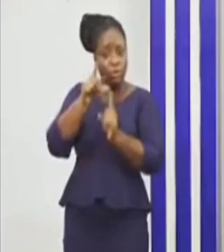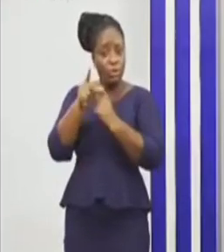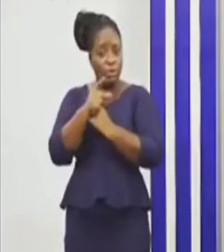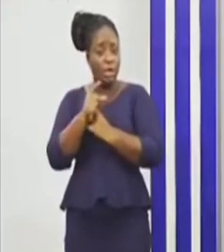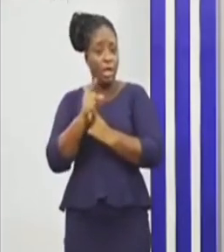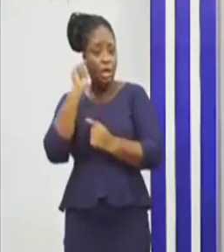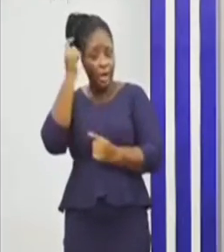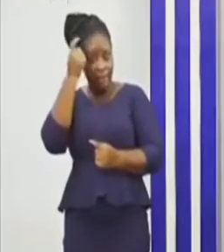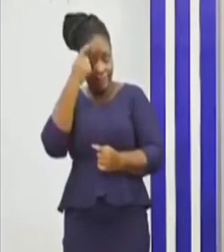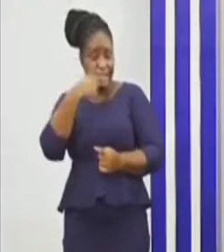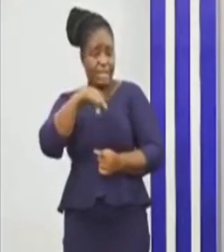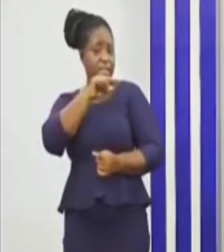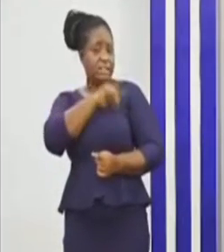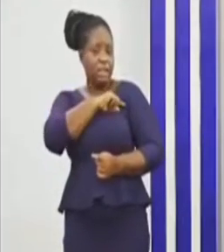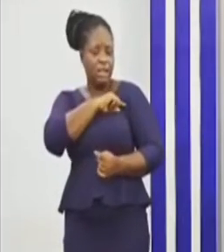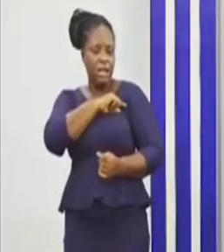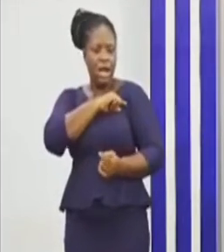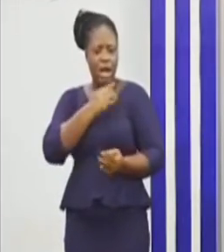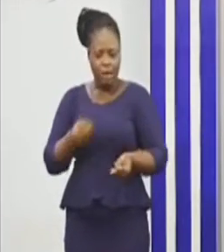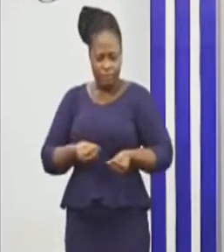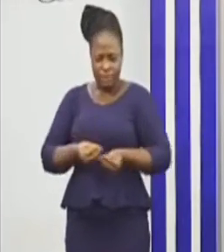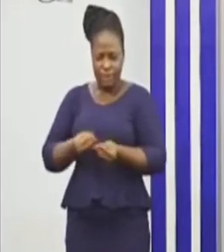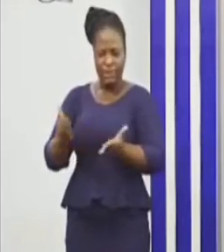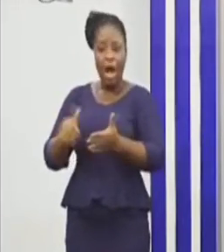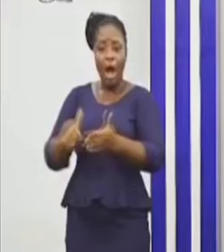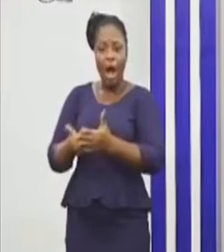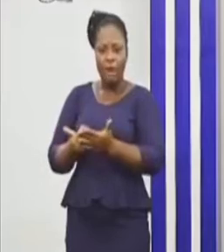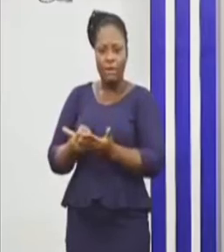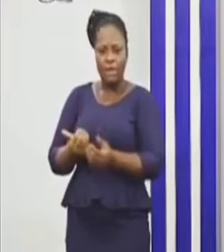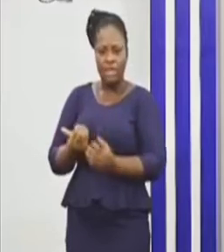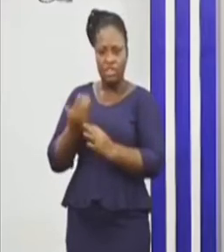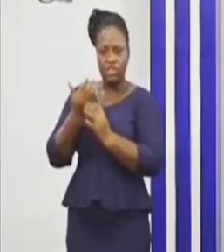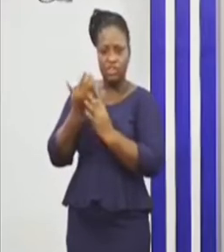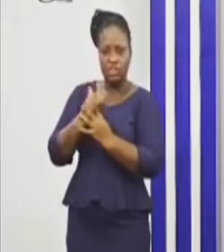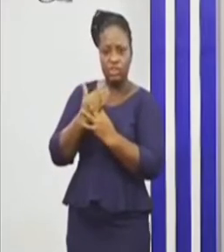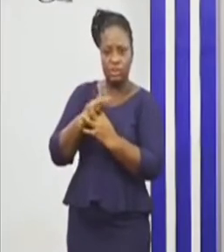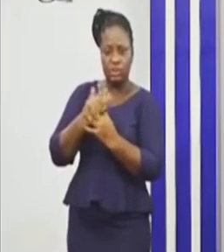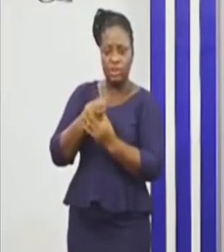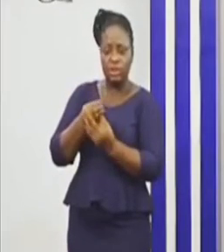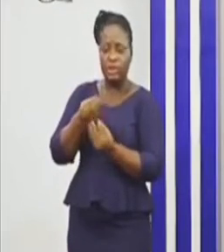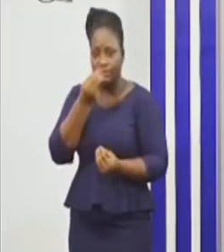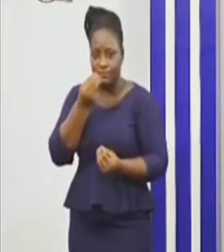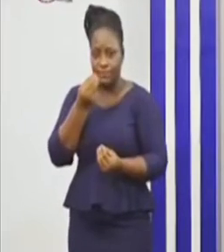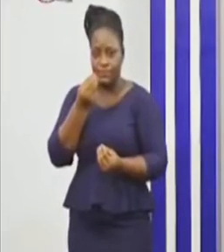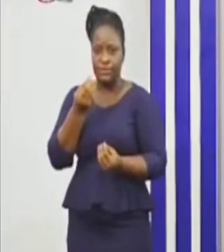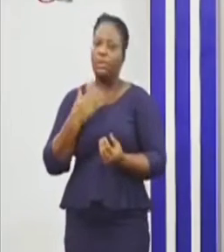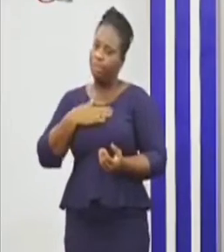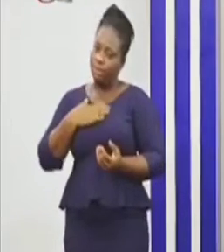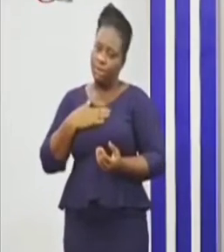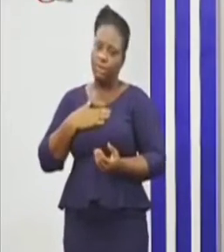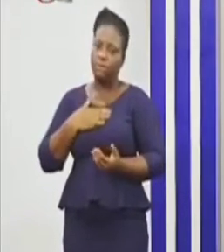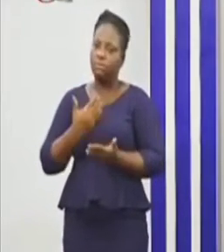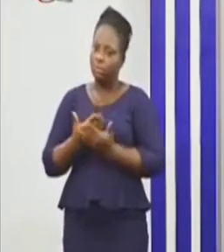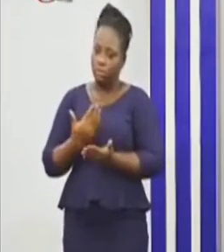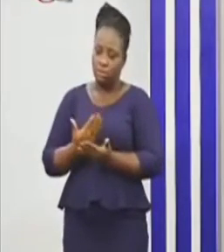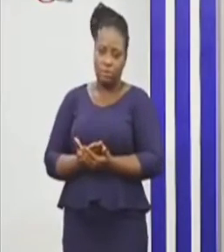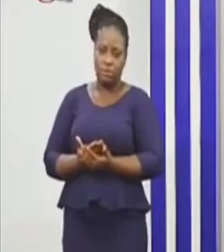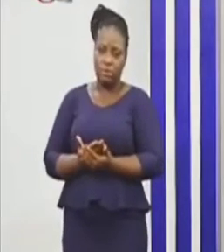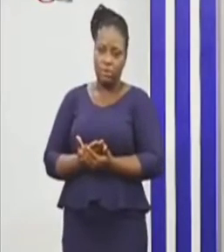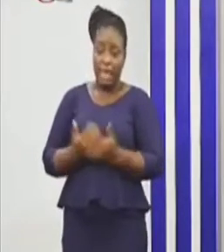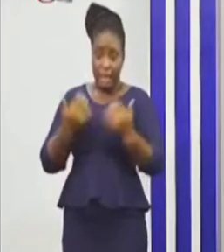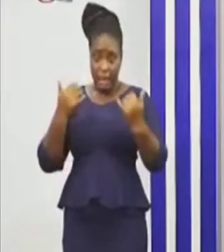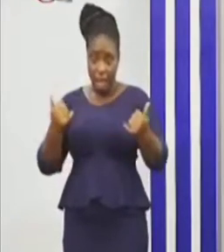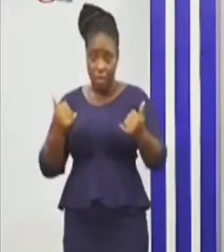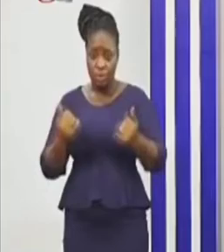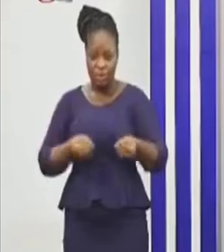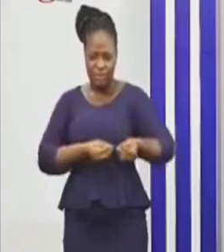protection. Edi nkratoa bakwan ebe faso etumi aduane ache mmoa enkonko fa asemba ebe sere ye ye